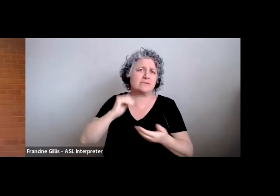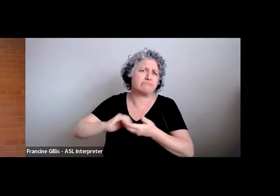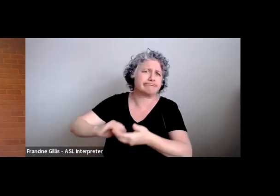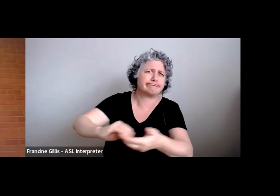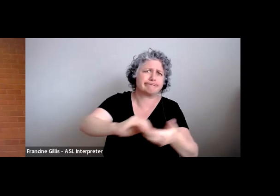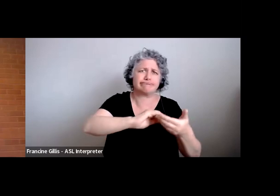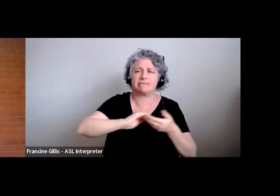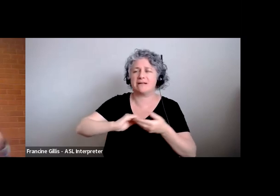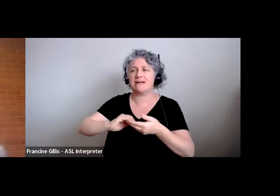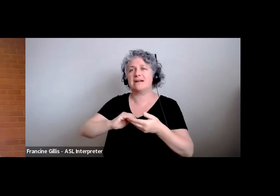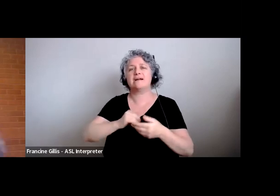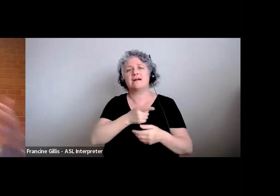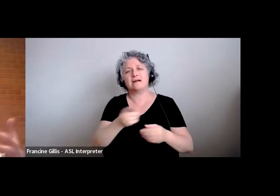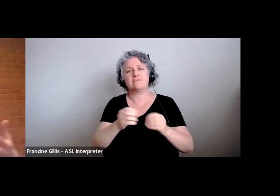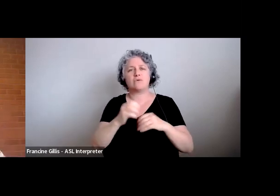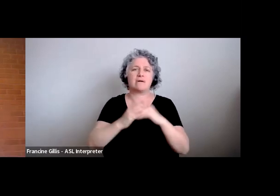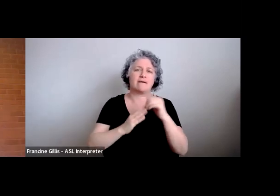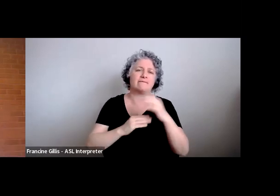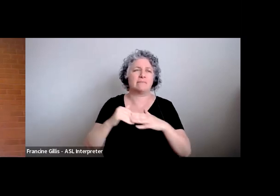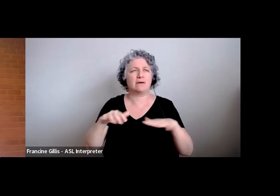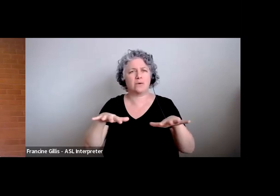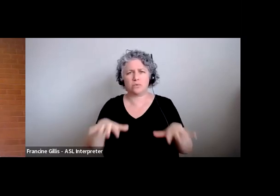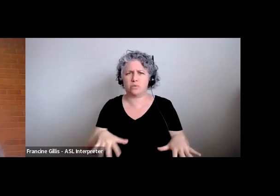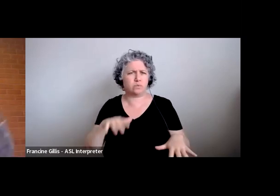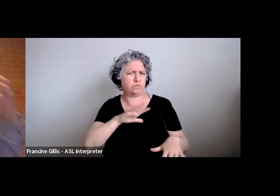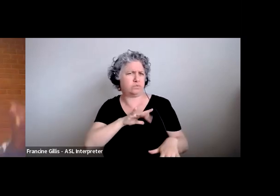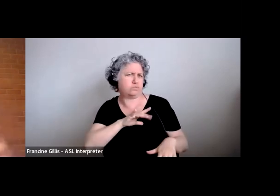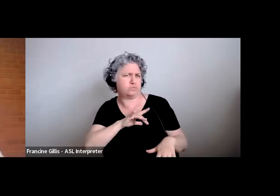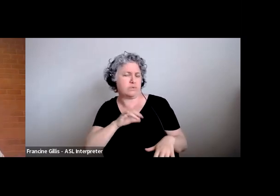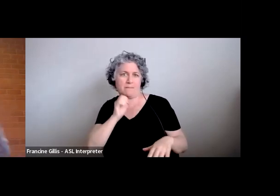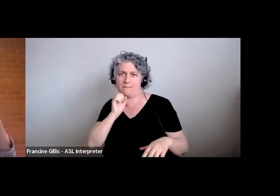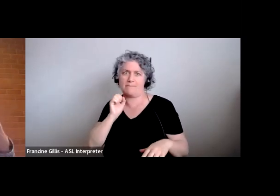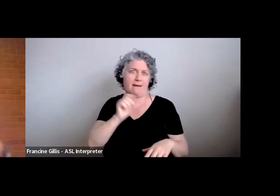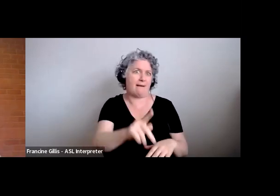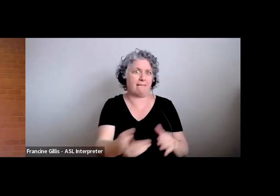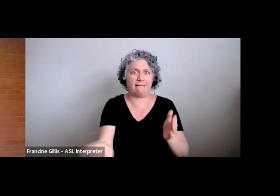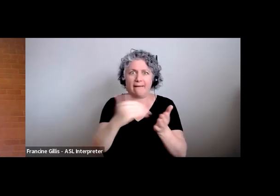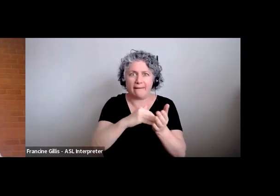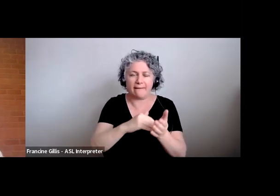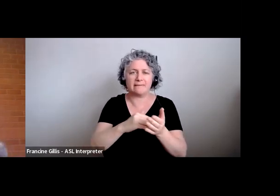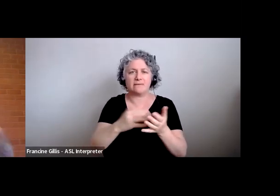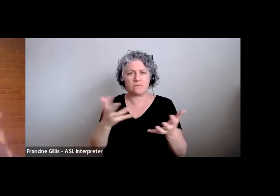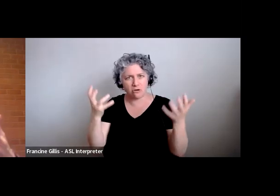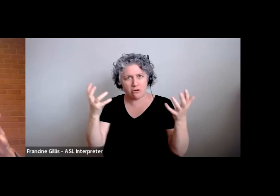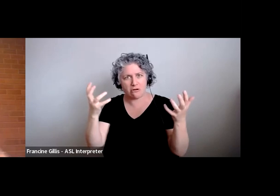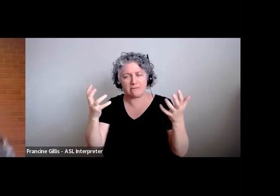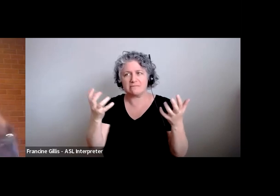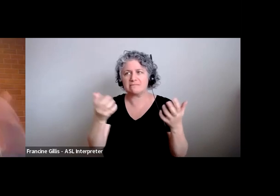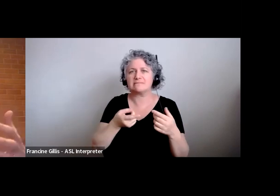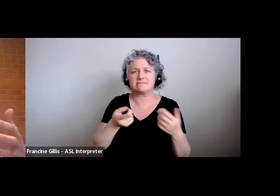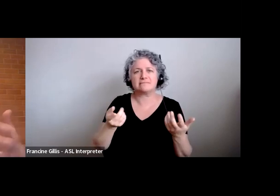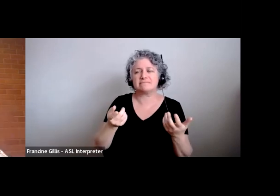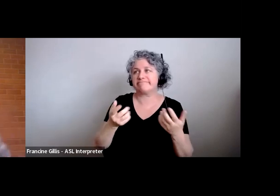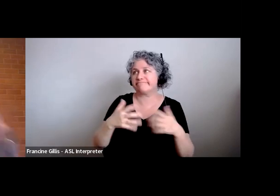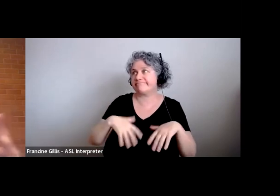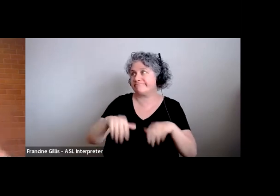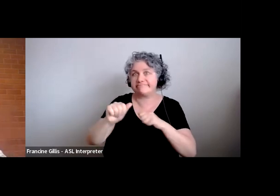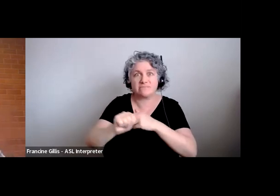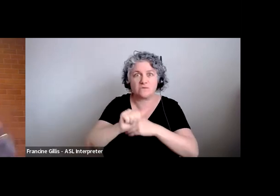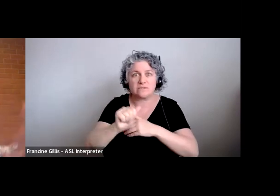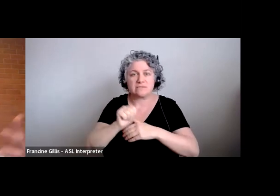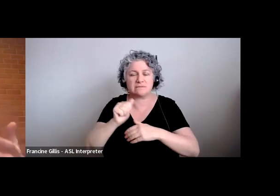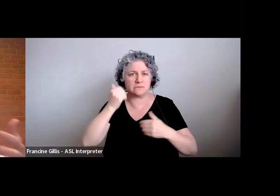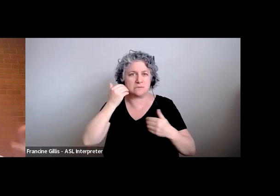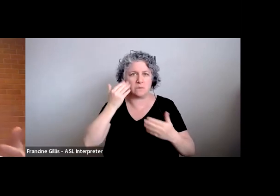then it only gets people more comfortable with coming to back to sort of the experience of, you know, I'm going to take a risk on a thing that I don't know because